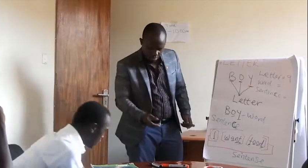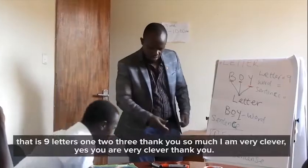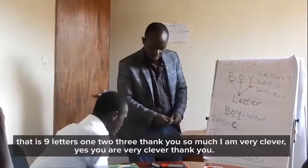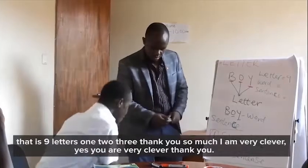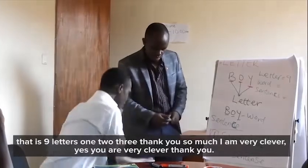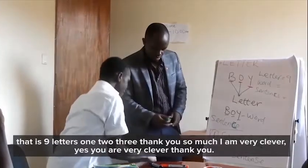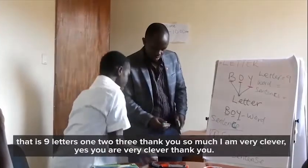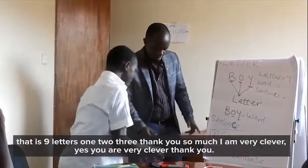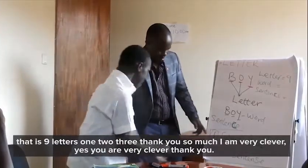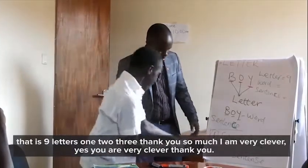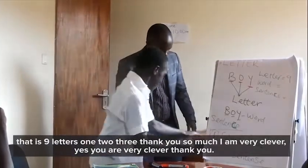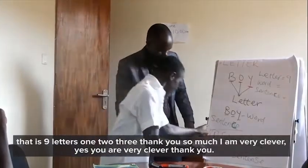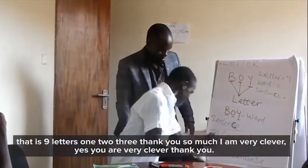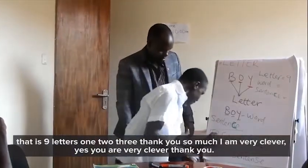That is 9 letters.